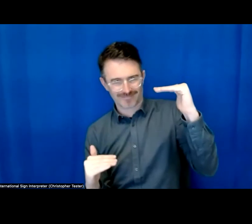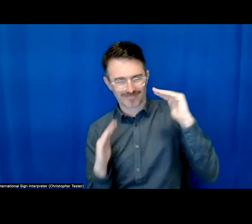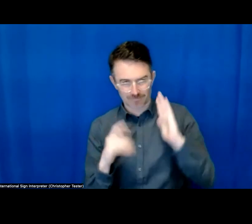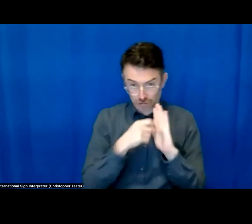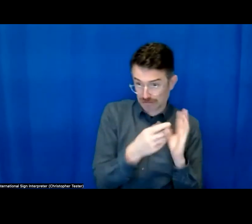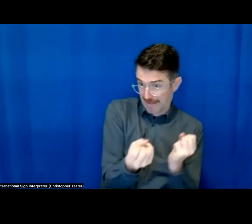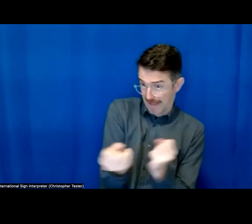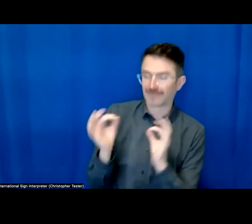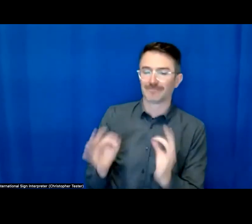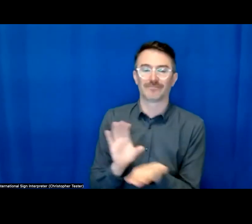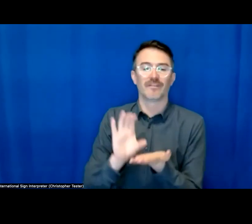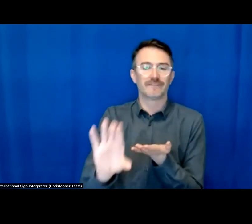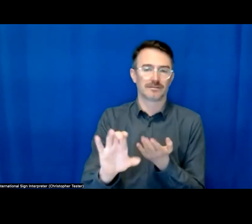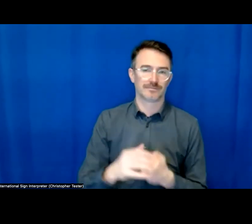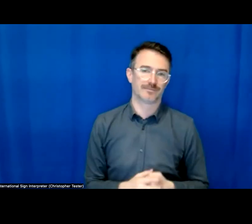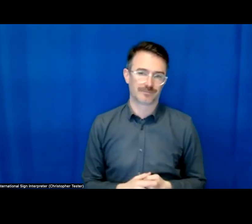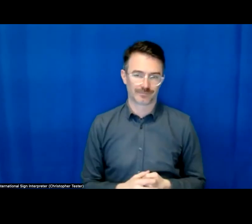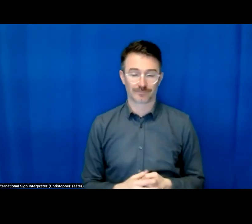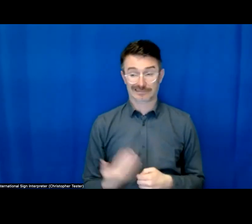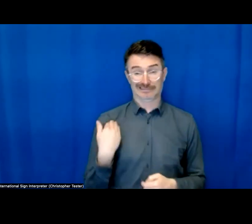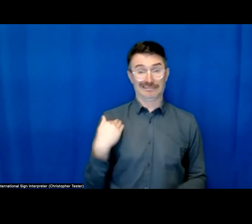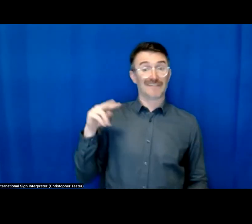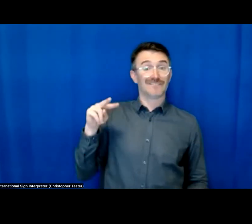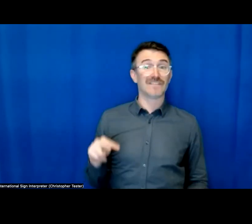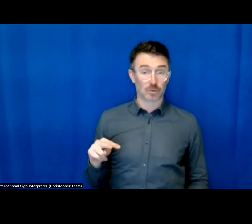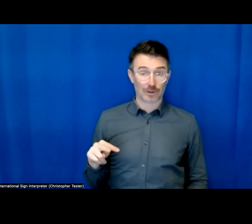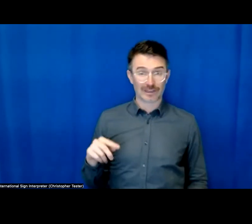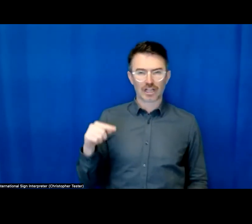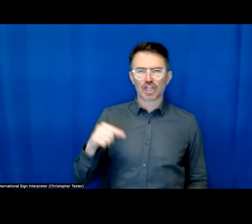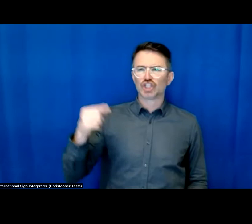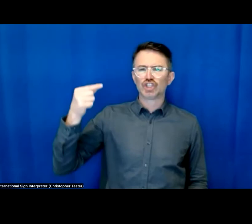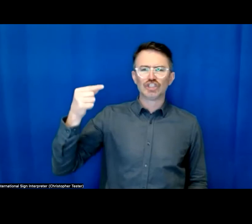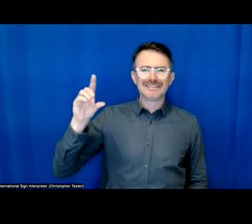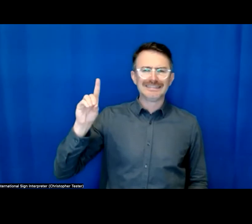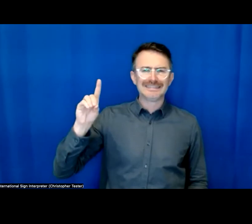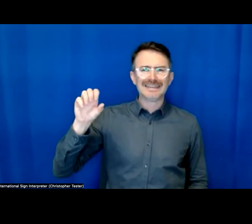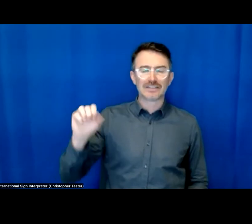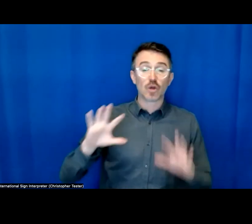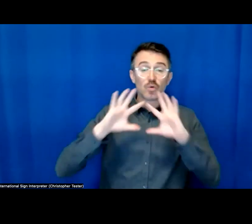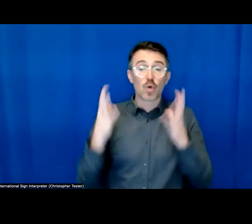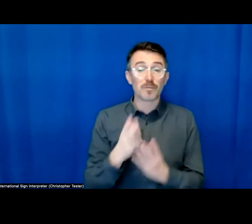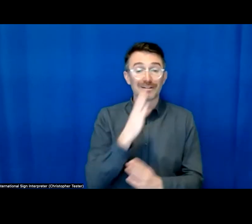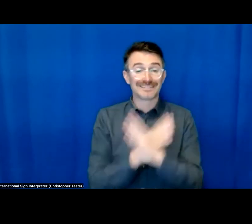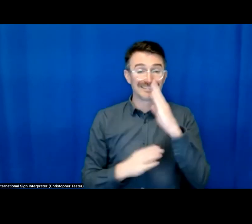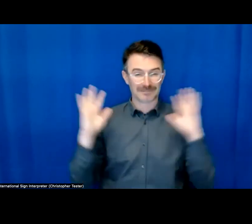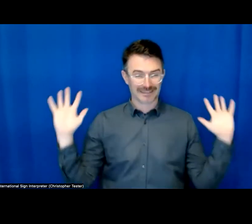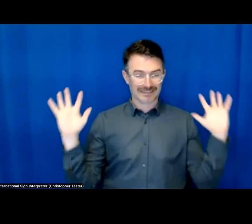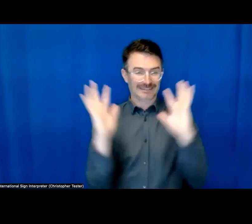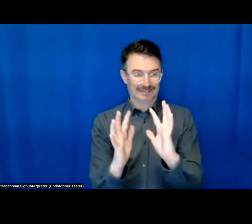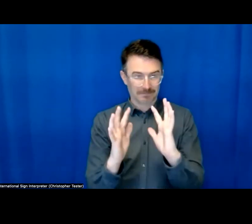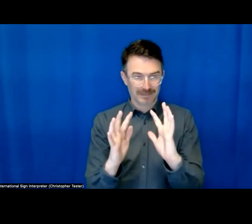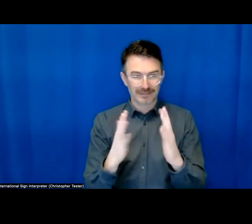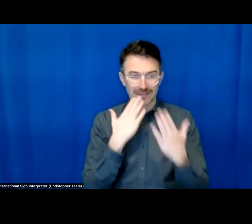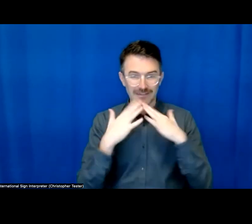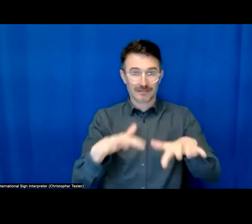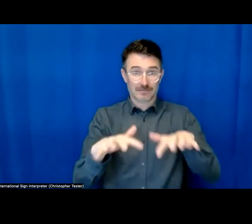programming, advocacy, and capacity development. So we intend to accomplish this by